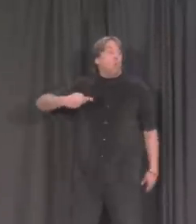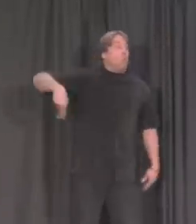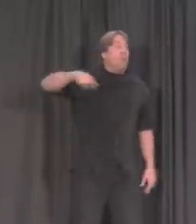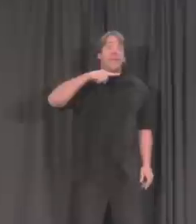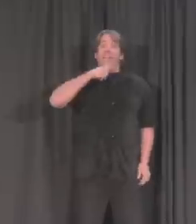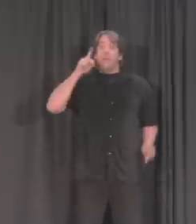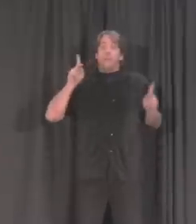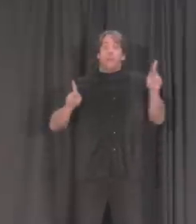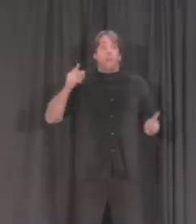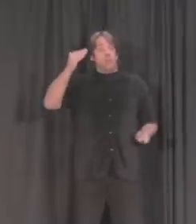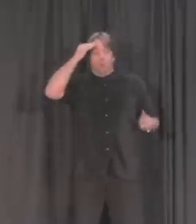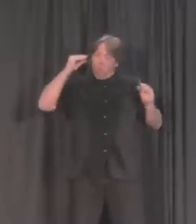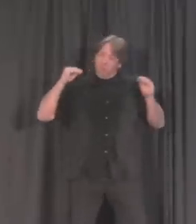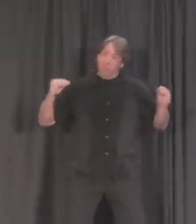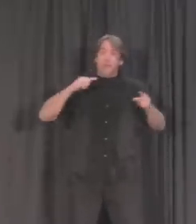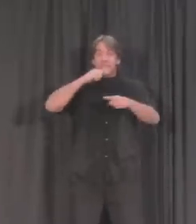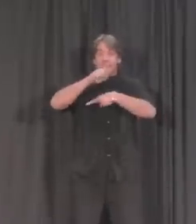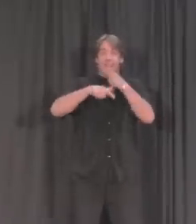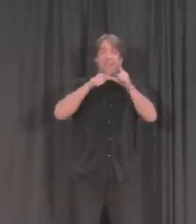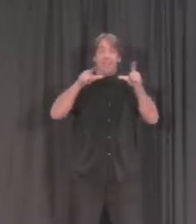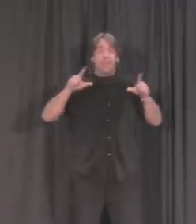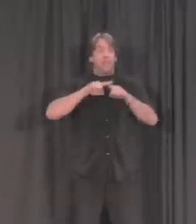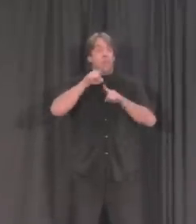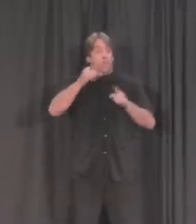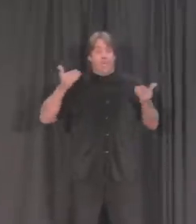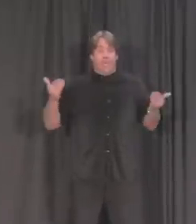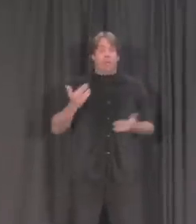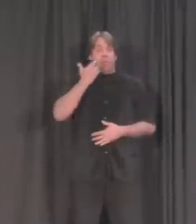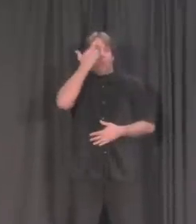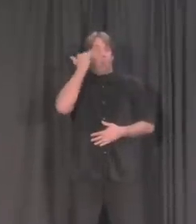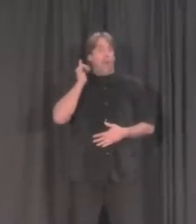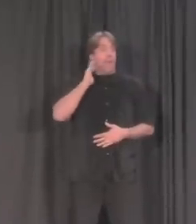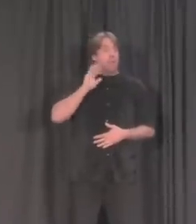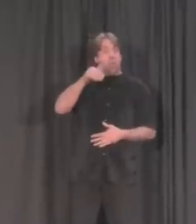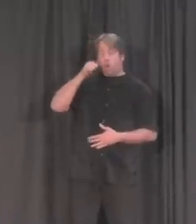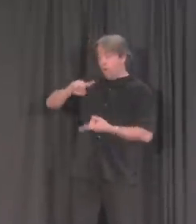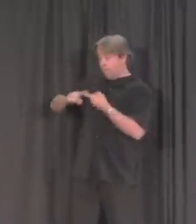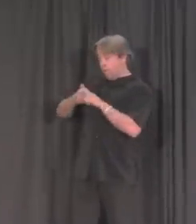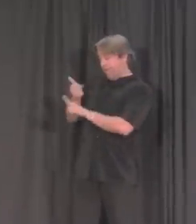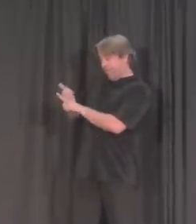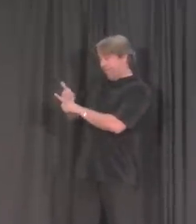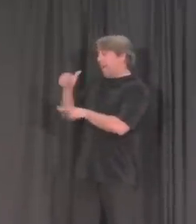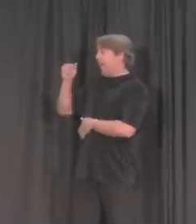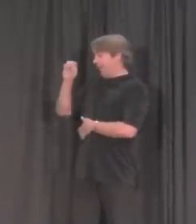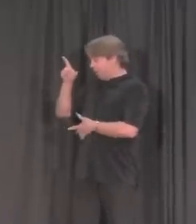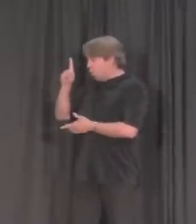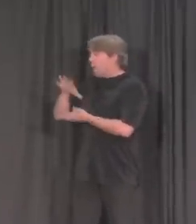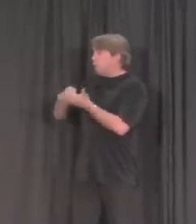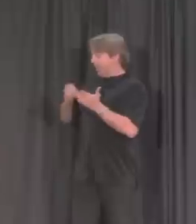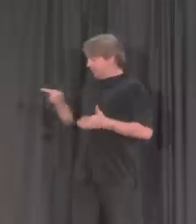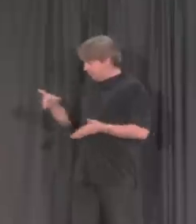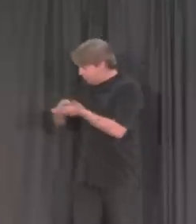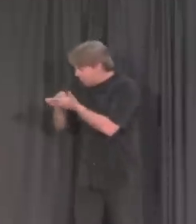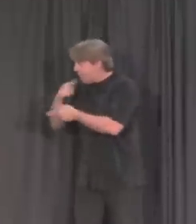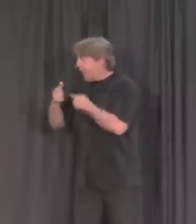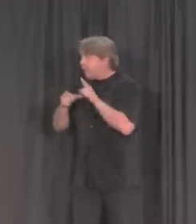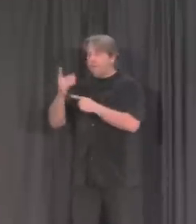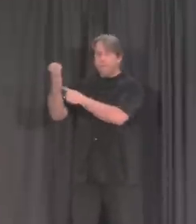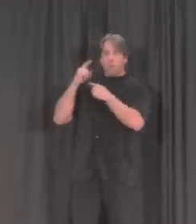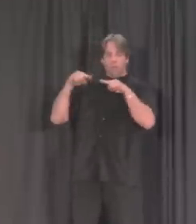How many of you all are hearing people who know no sign language, but you're here because your girlfriend is an ASL 1 student?